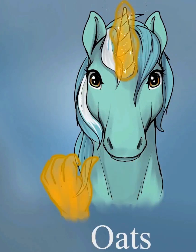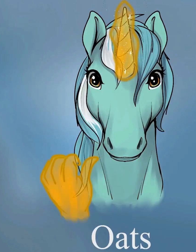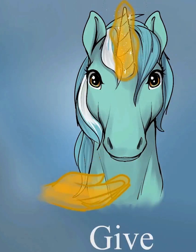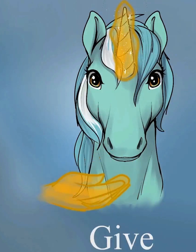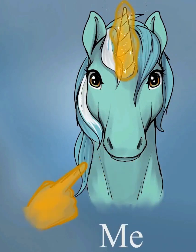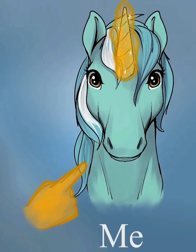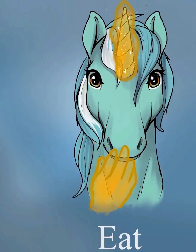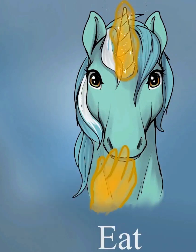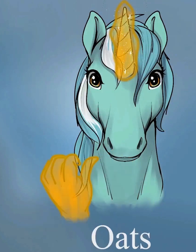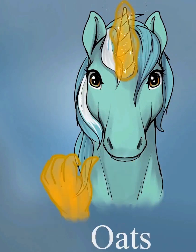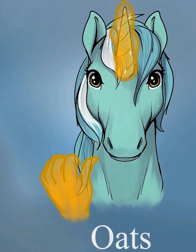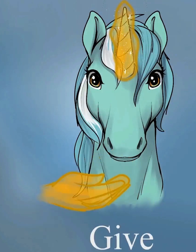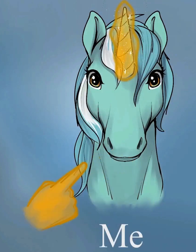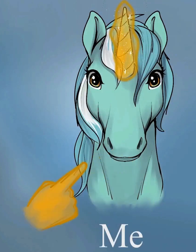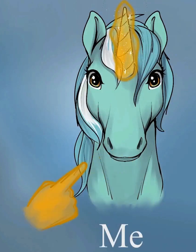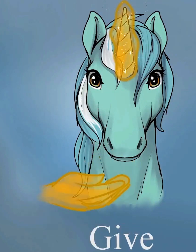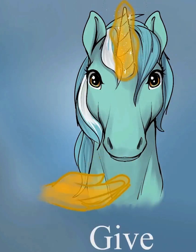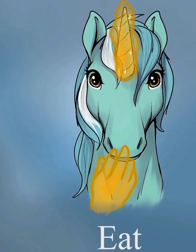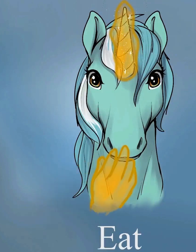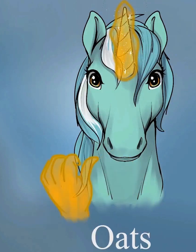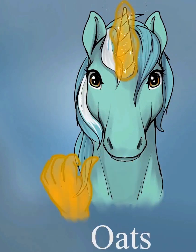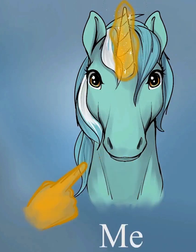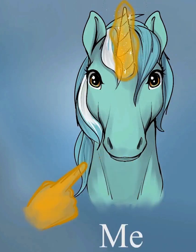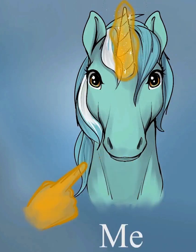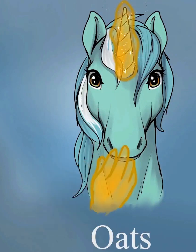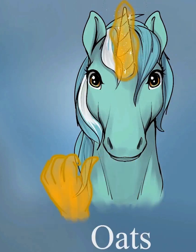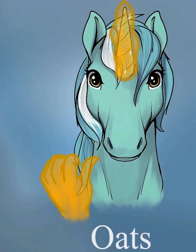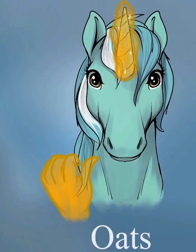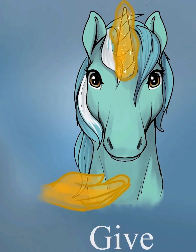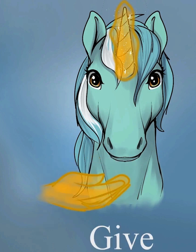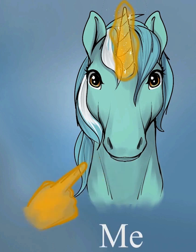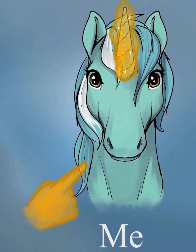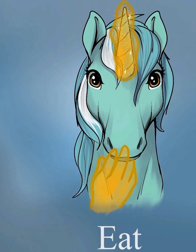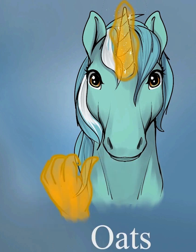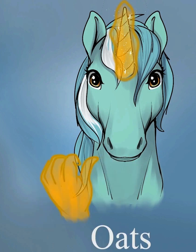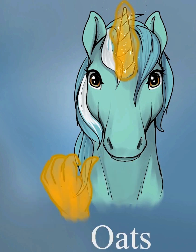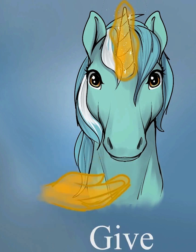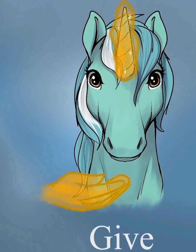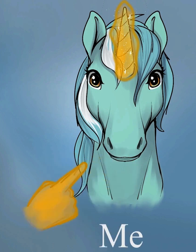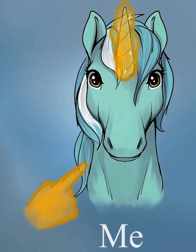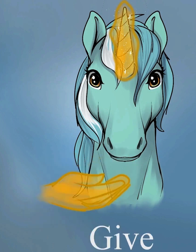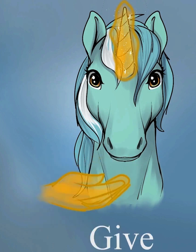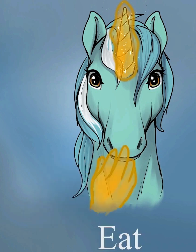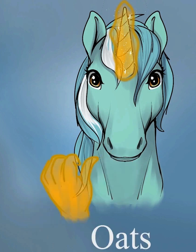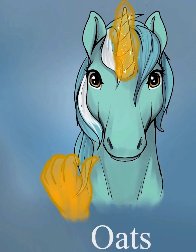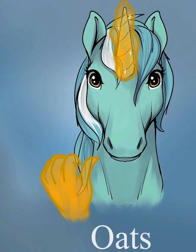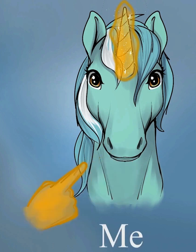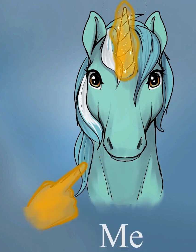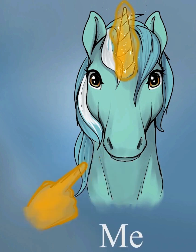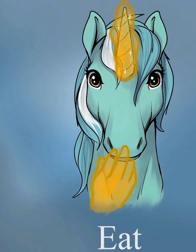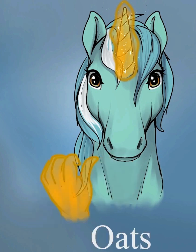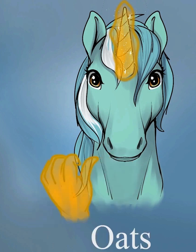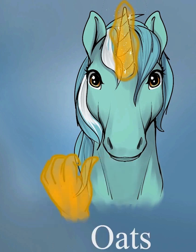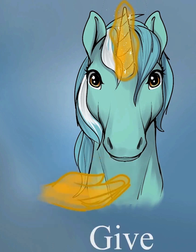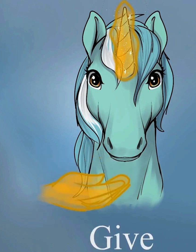oats, give me oats, give me, give me oats, me oats, give me oats, give me, give me oats, me oats, give